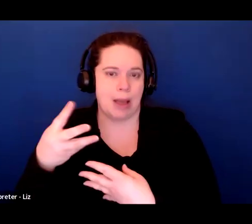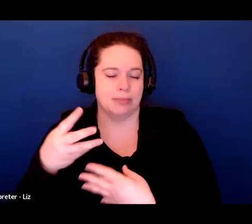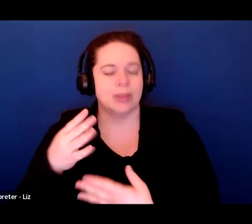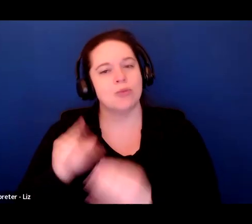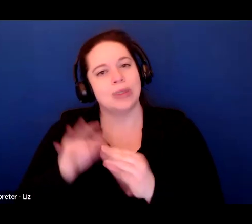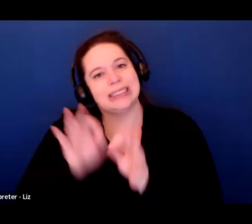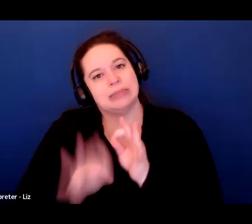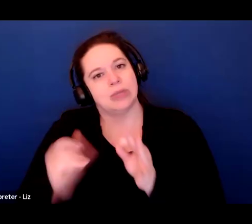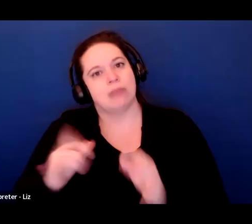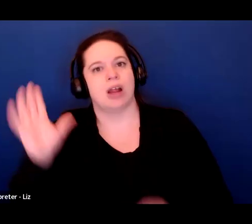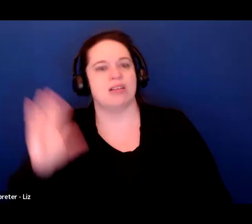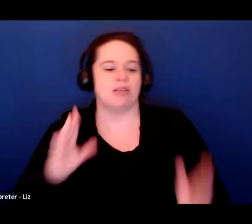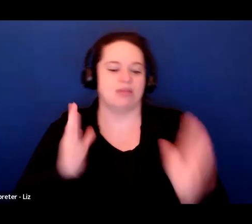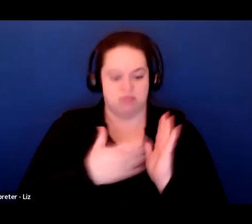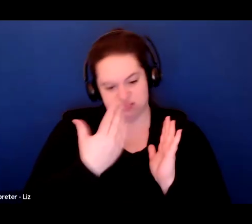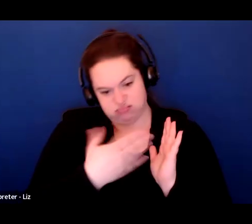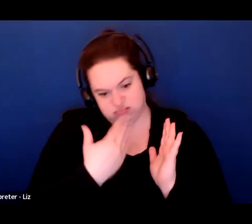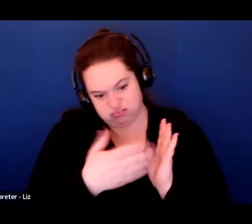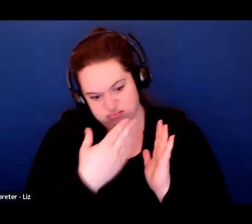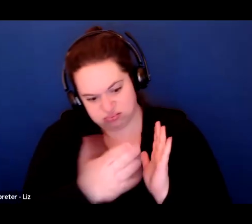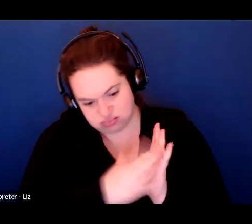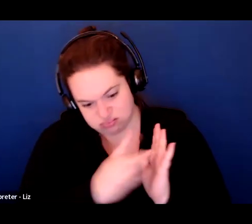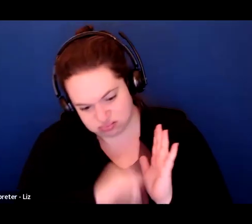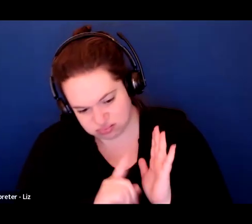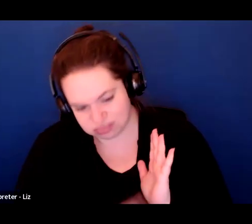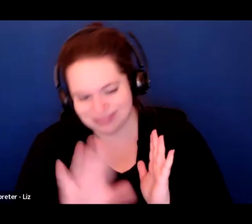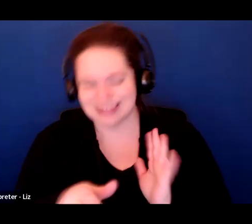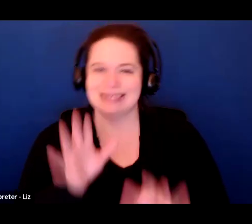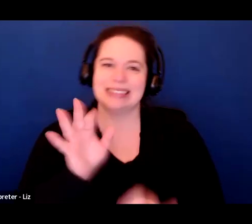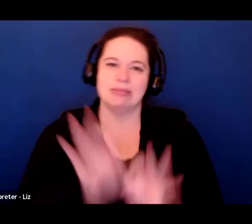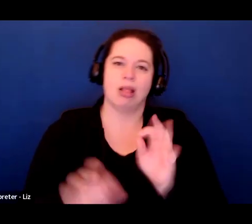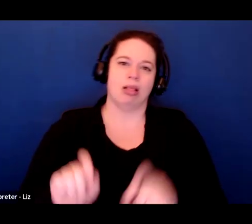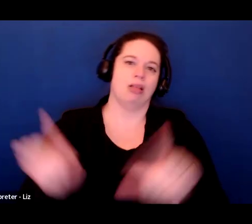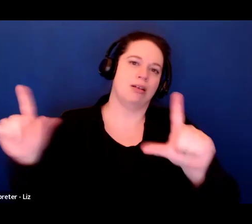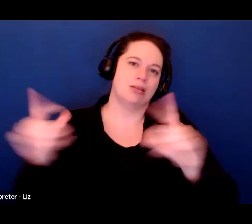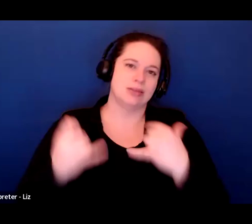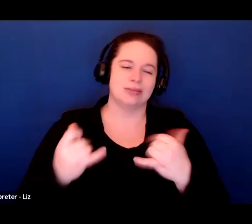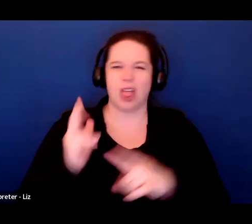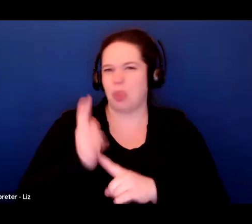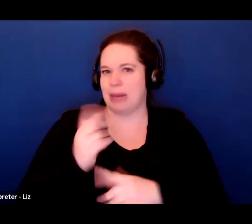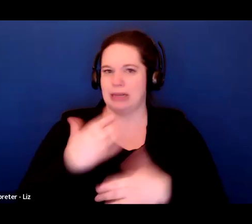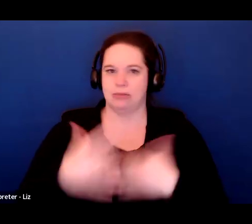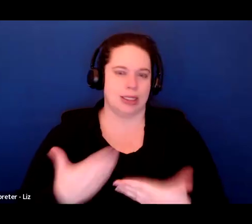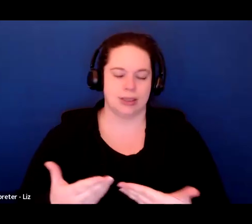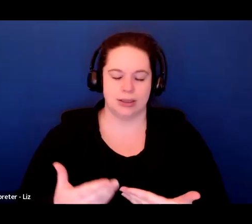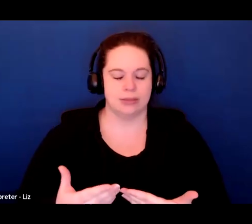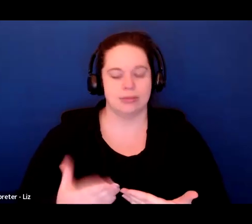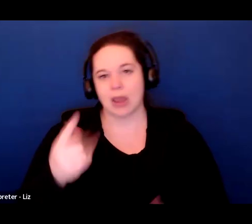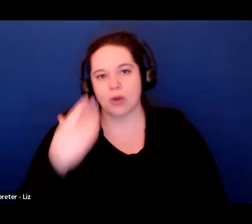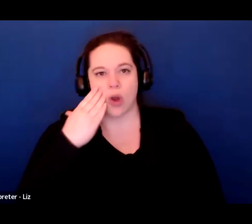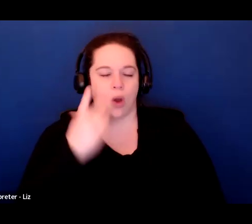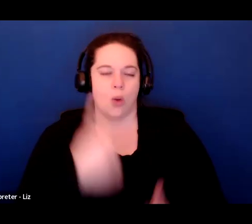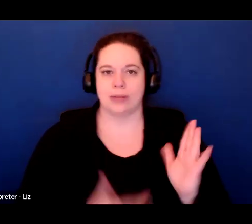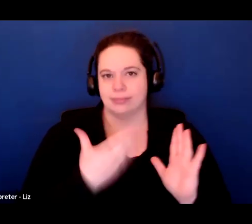to do. It's not like you have to go back into a book and dig through all this information. It's like a 3-minute process and boom, they know what it